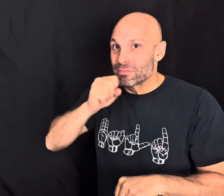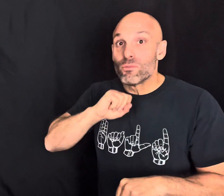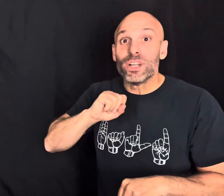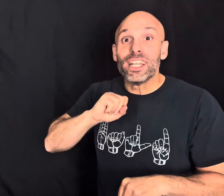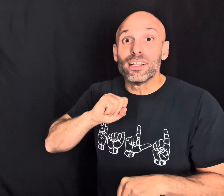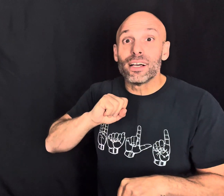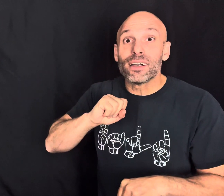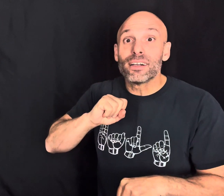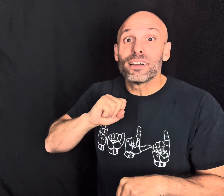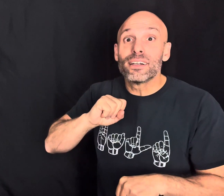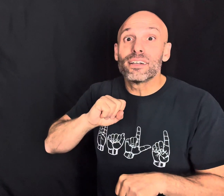Vanilla.